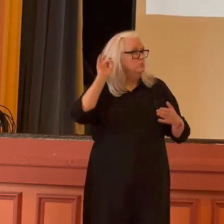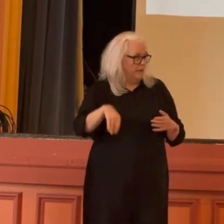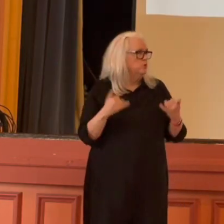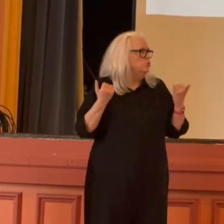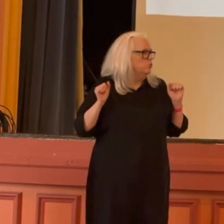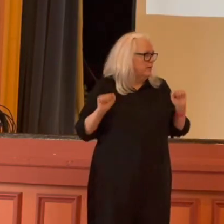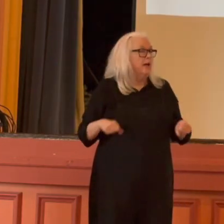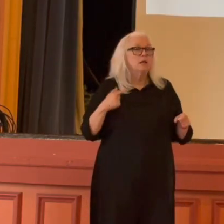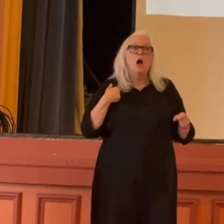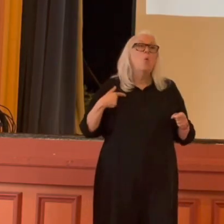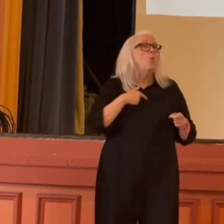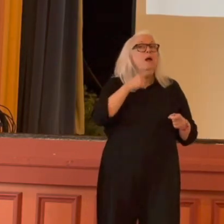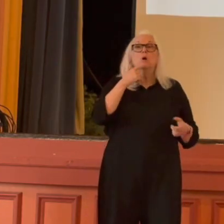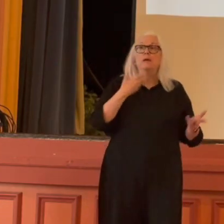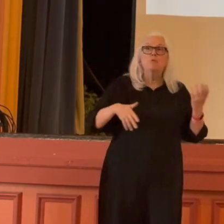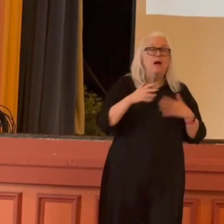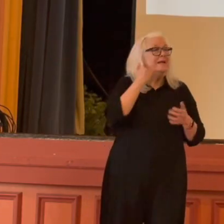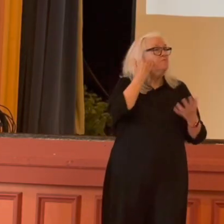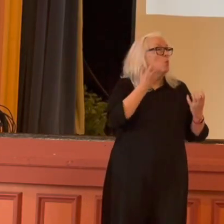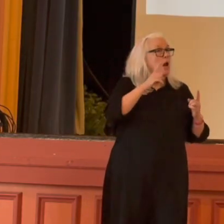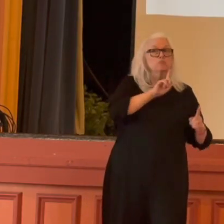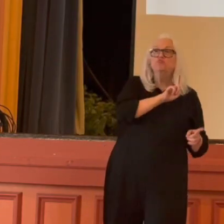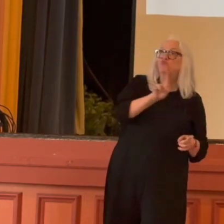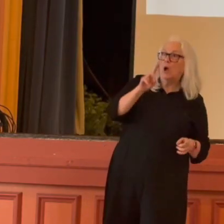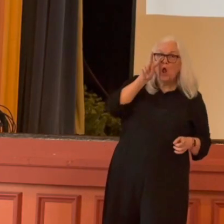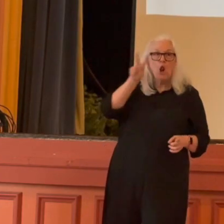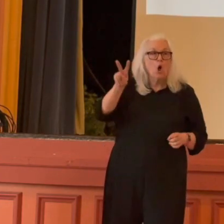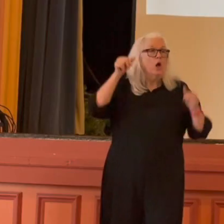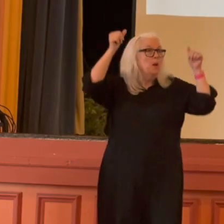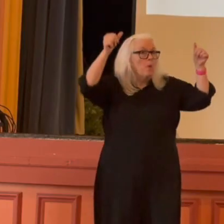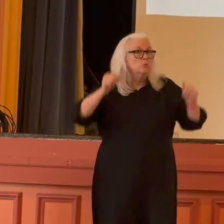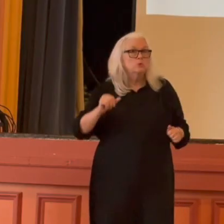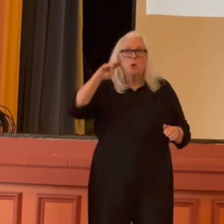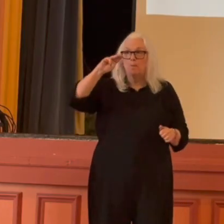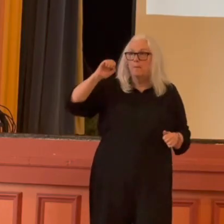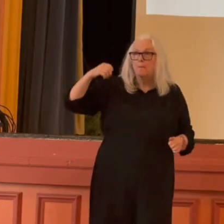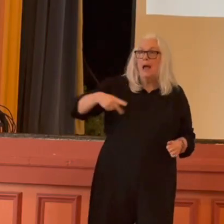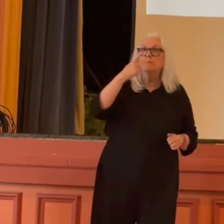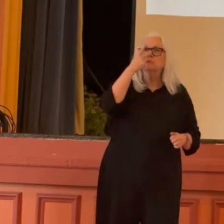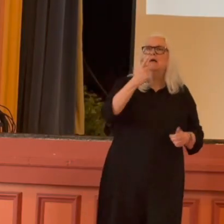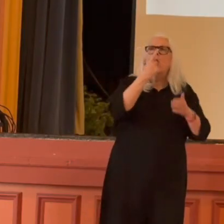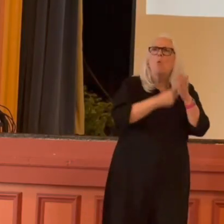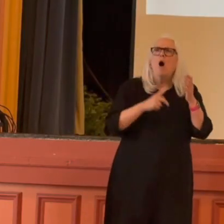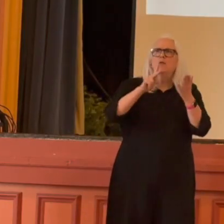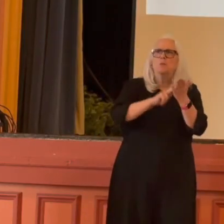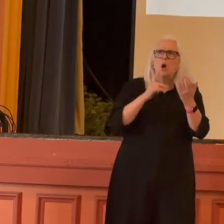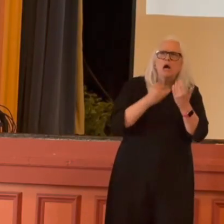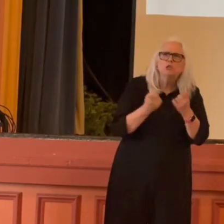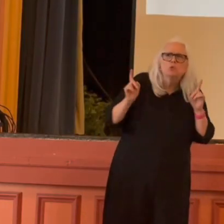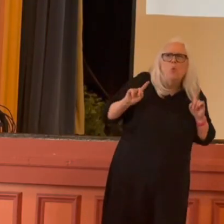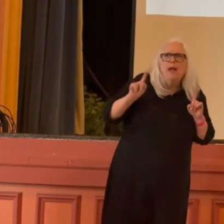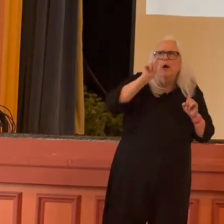will be around. If you want to come over and look at our poster map to see what projects are where, please